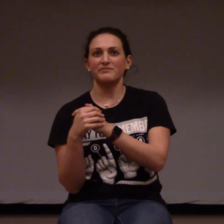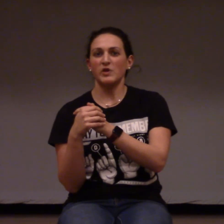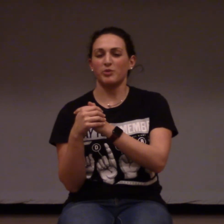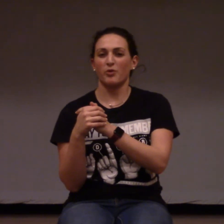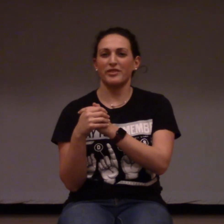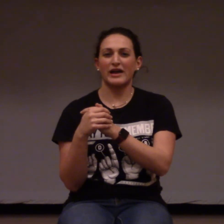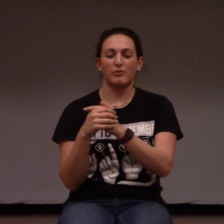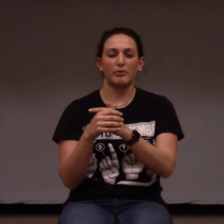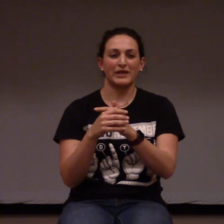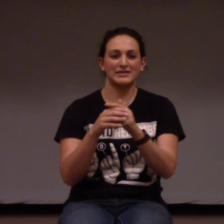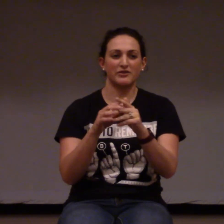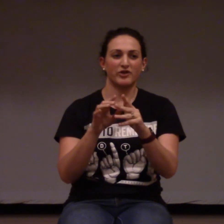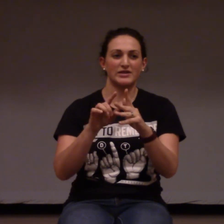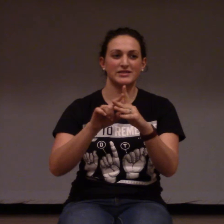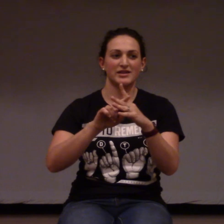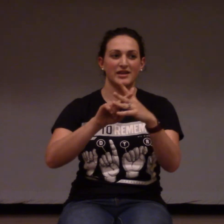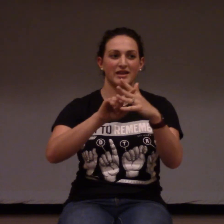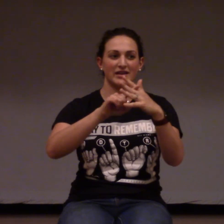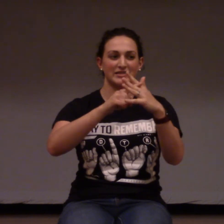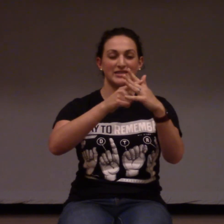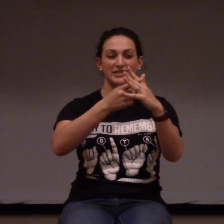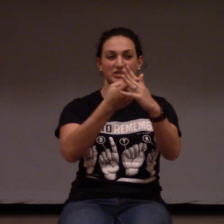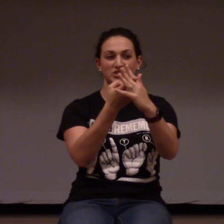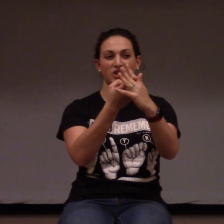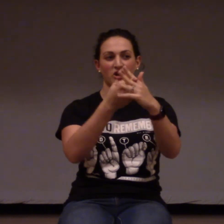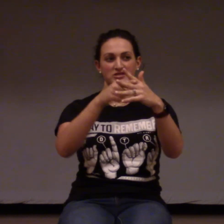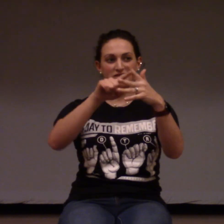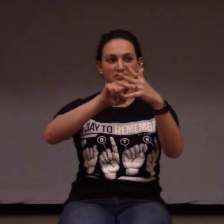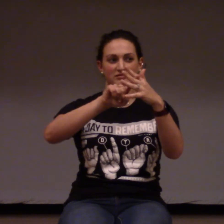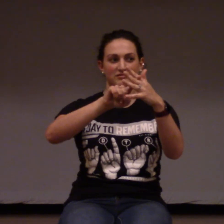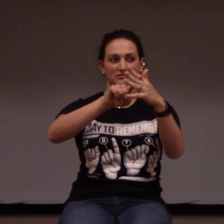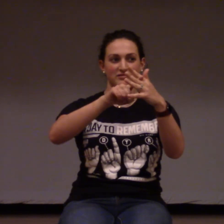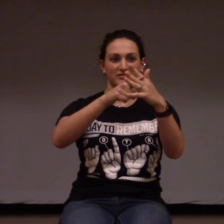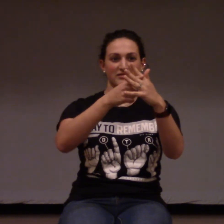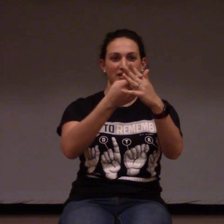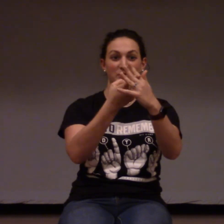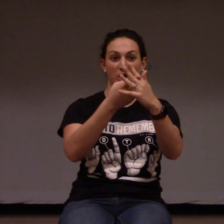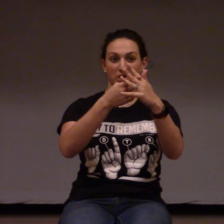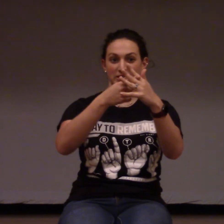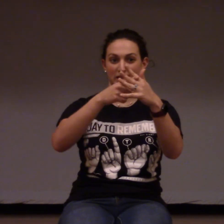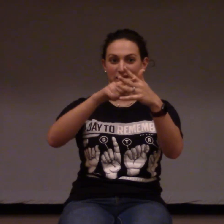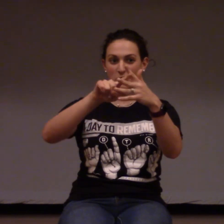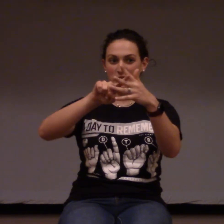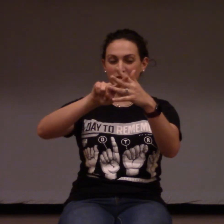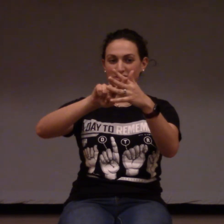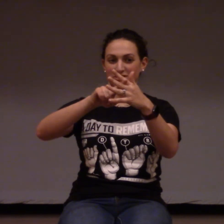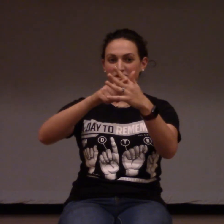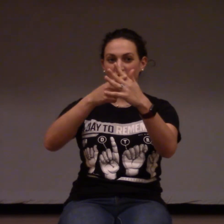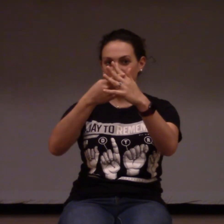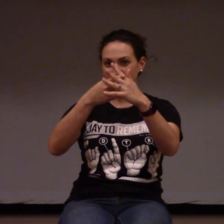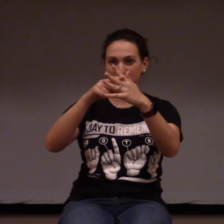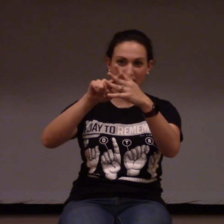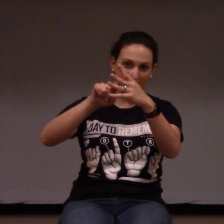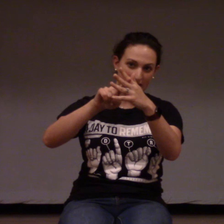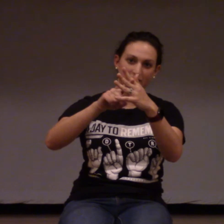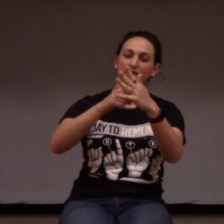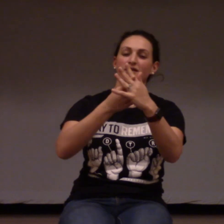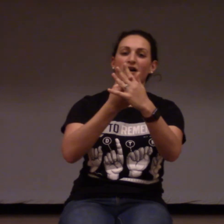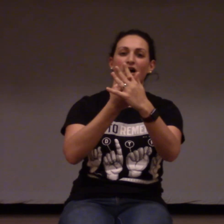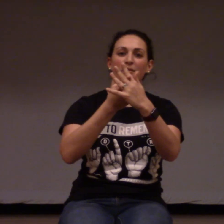But one thing I remember that's different is this is start in American Sign Language, start, begin, anything